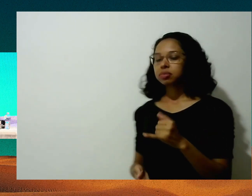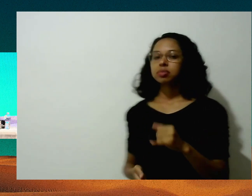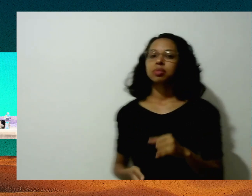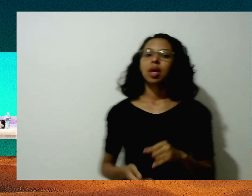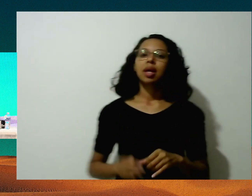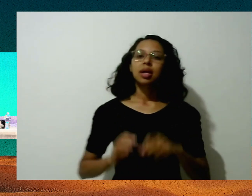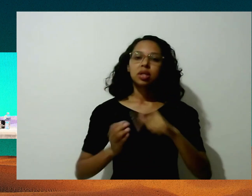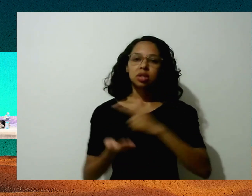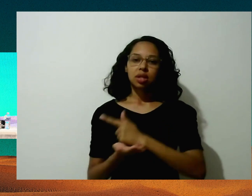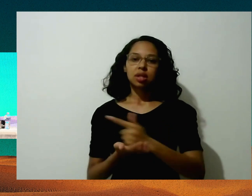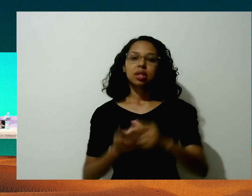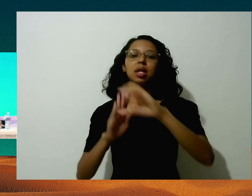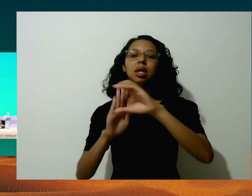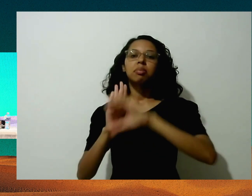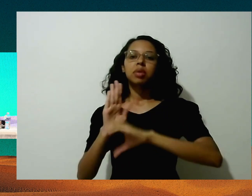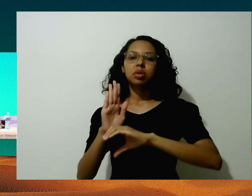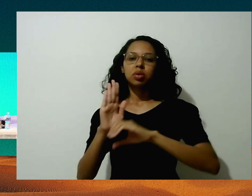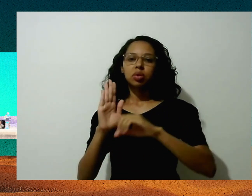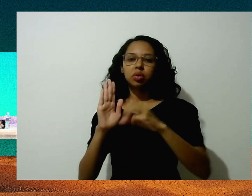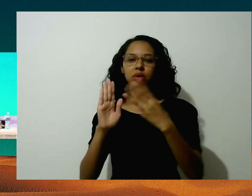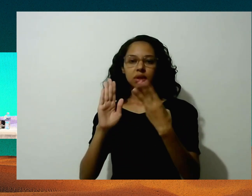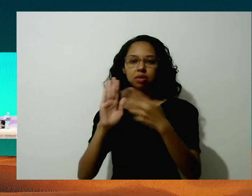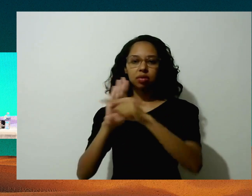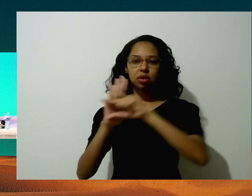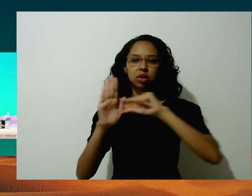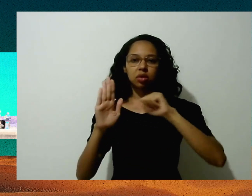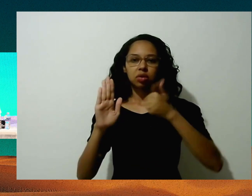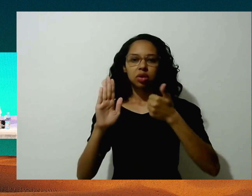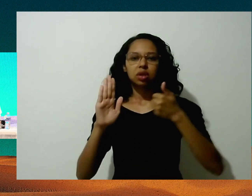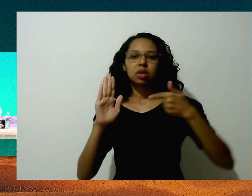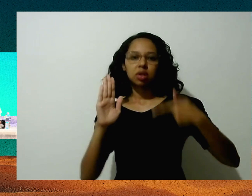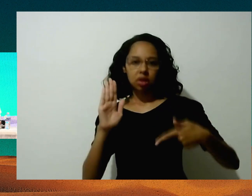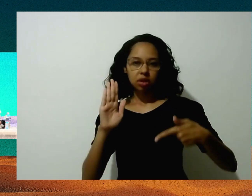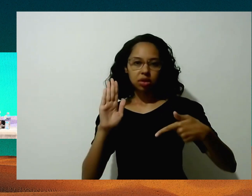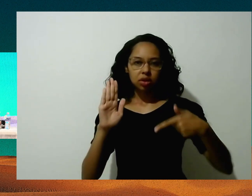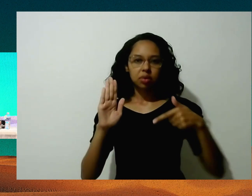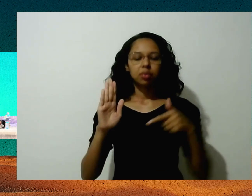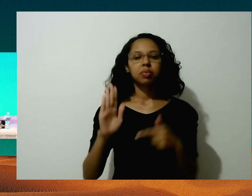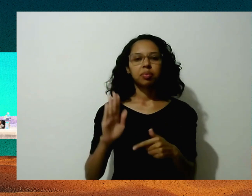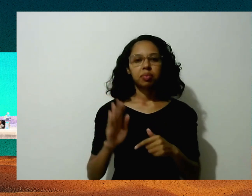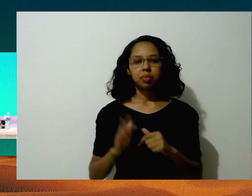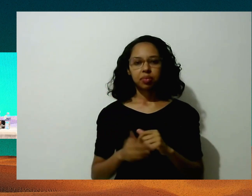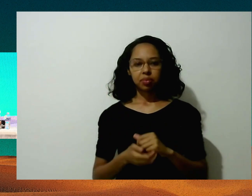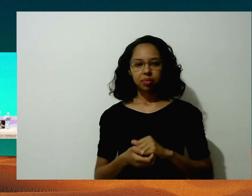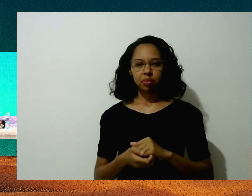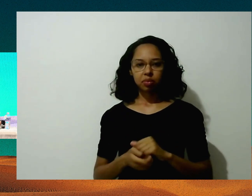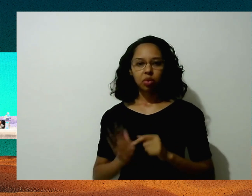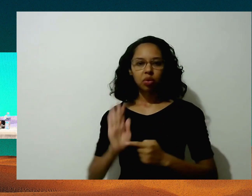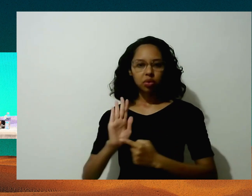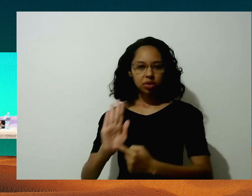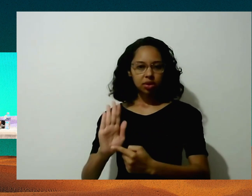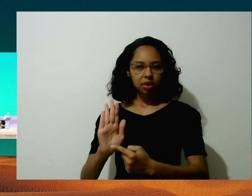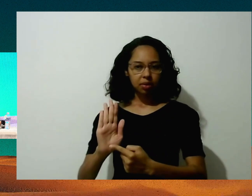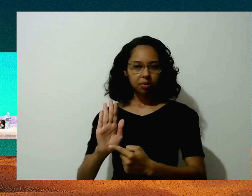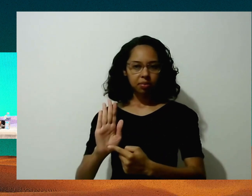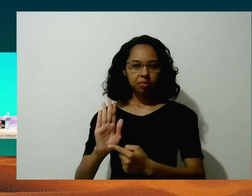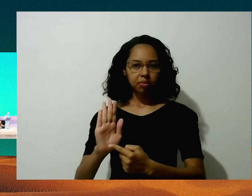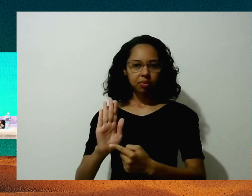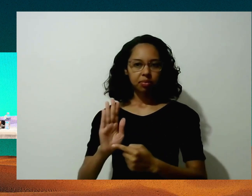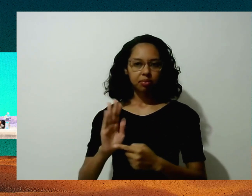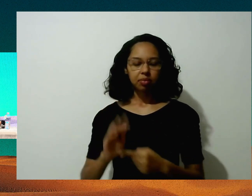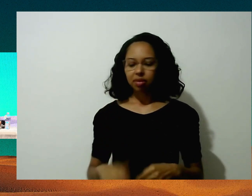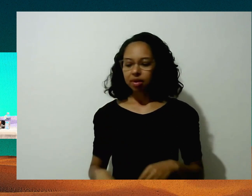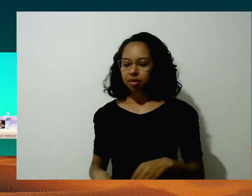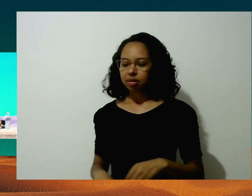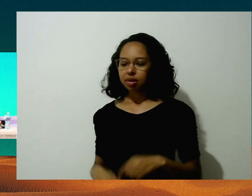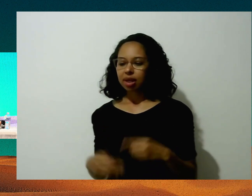versículo 17. I'm going to read Genesis 3, verse 17, after man fell. E Adão disse, visto que atendesse à